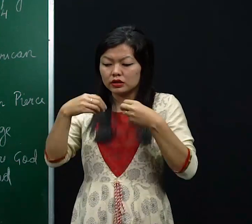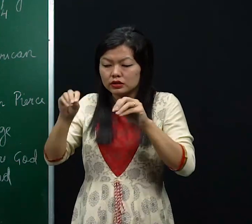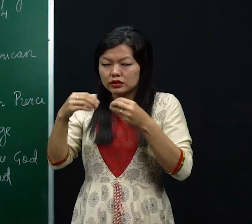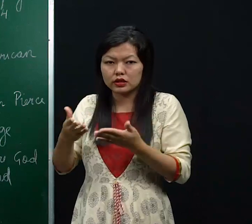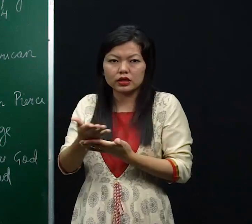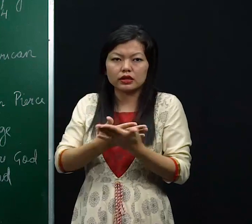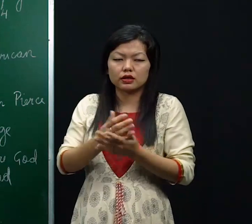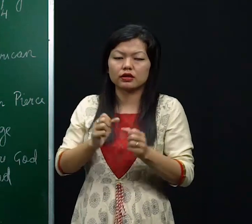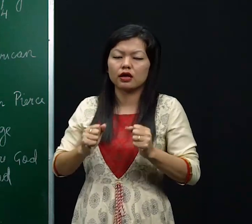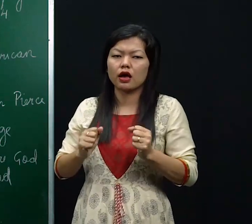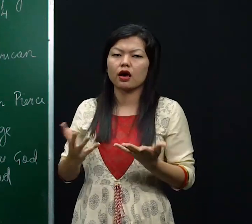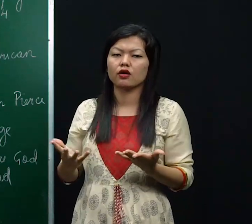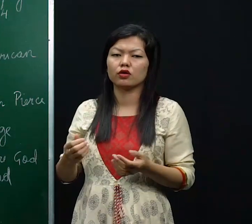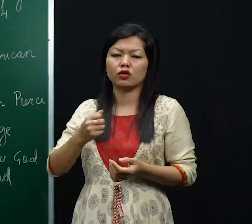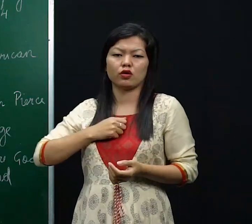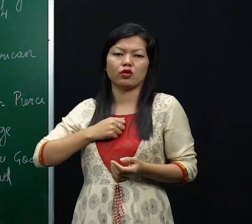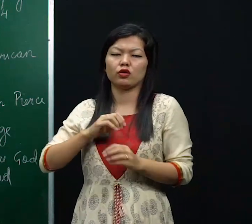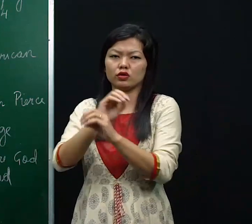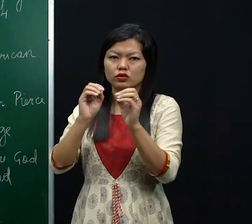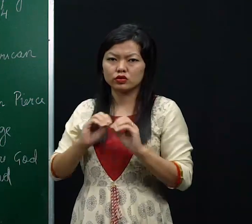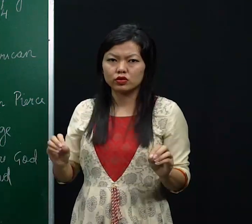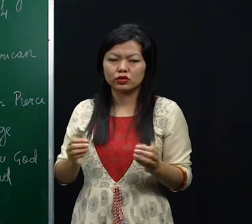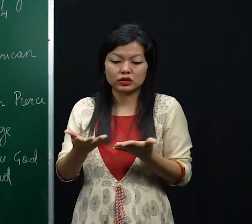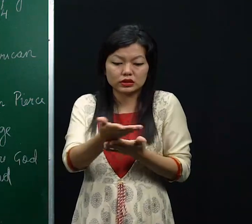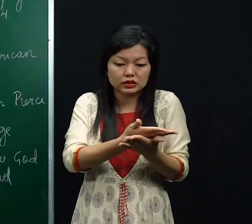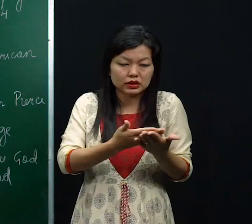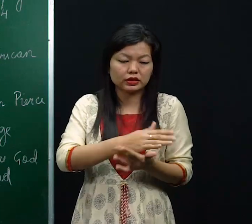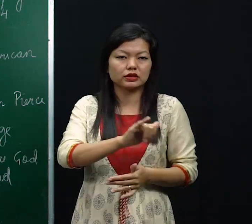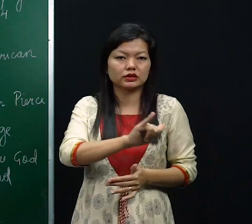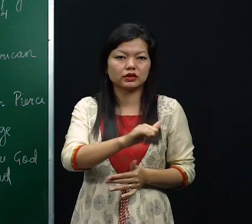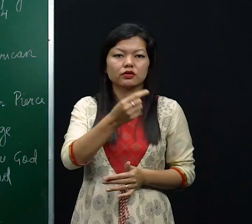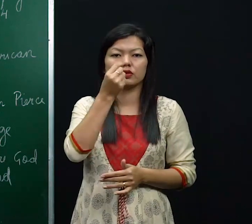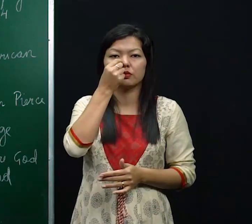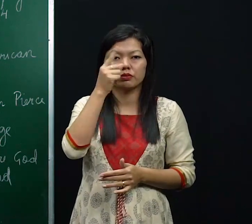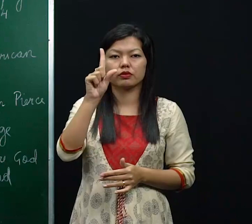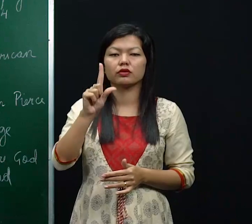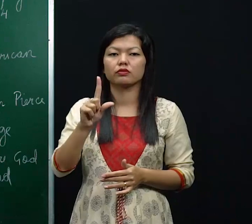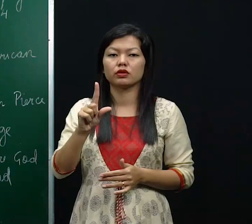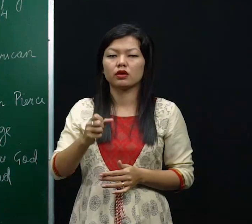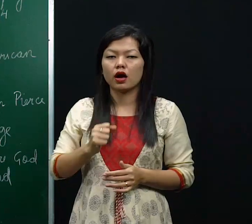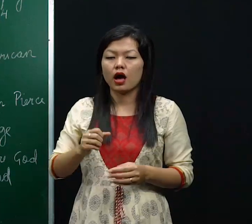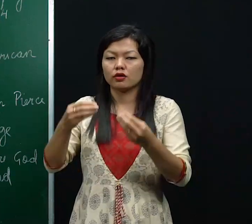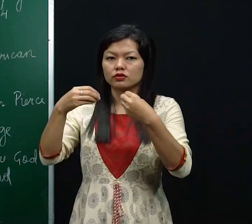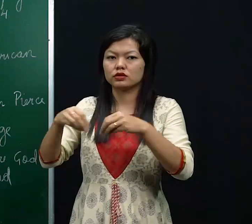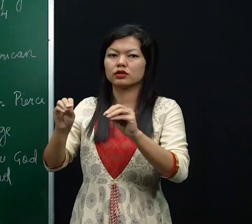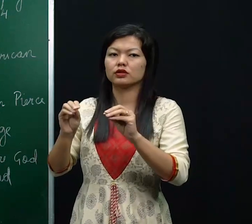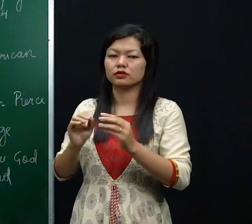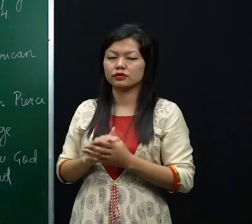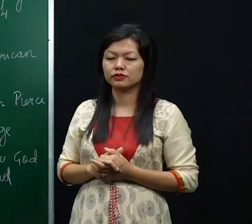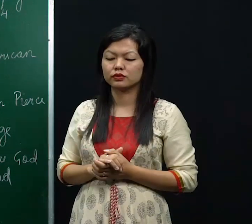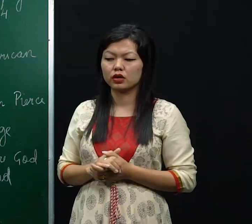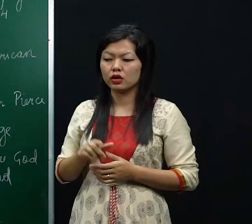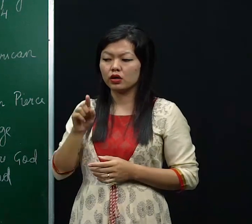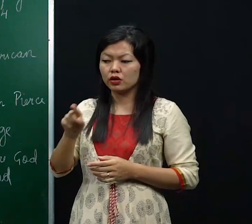me." He considers the land to be the Mother Earth. And if you were to imagine how you are going to sell your